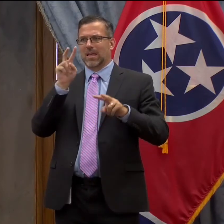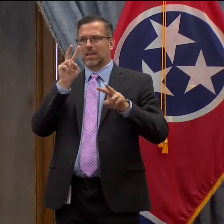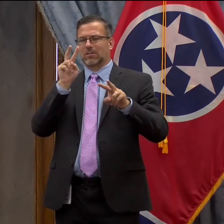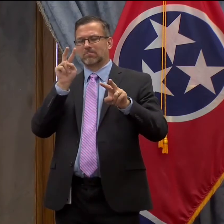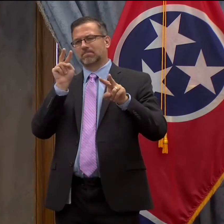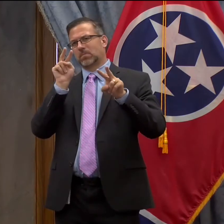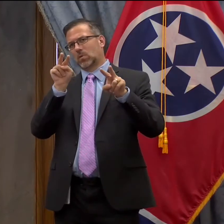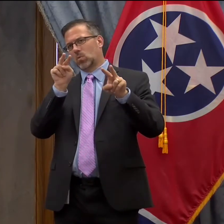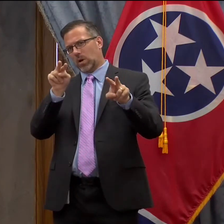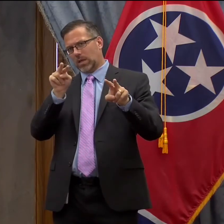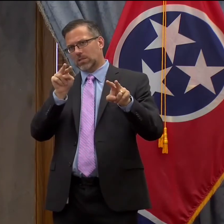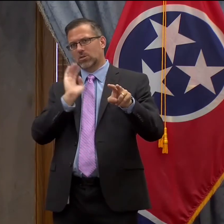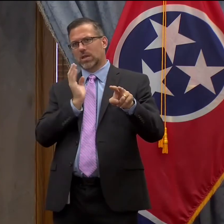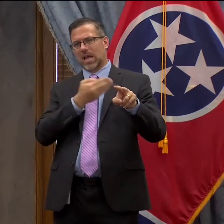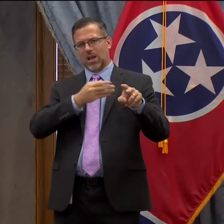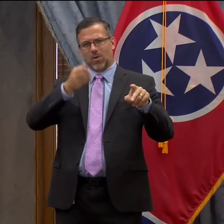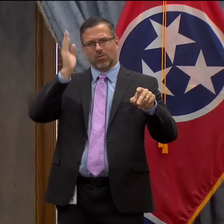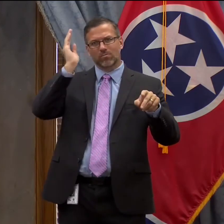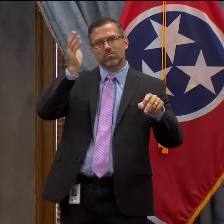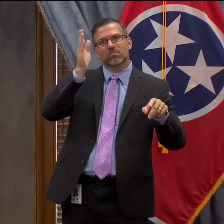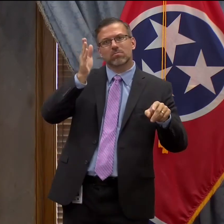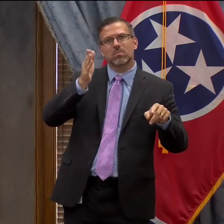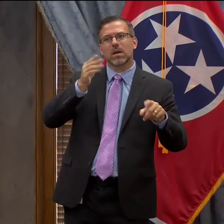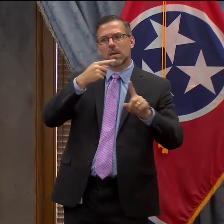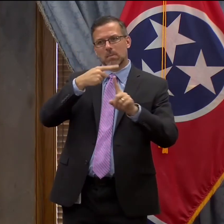what we say and what we do.